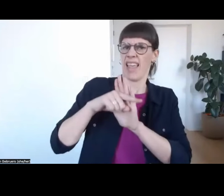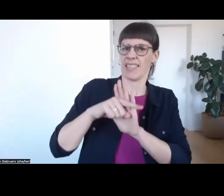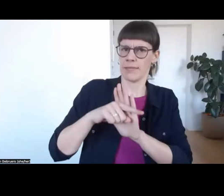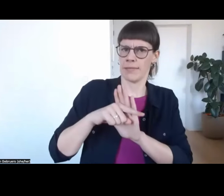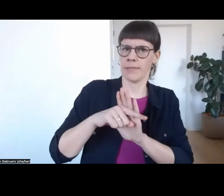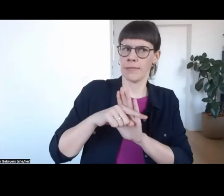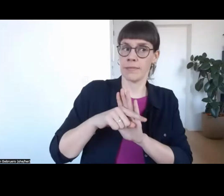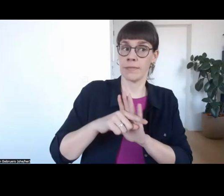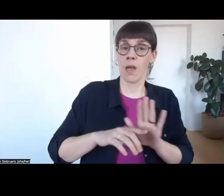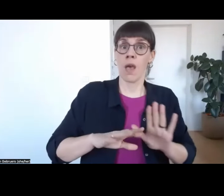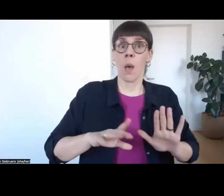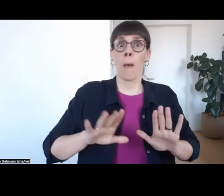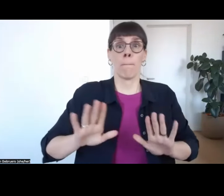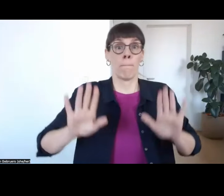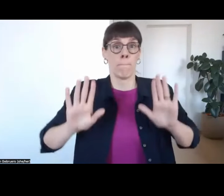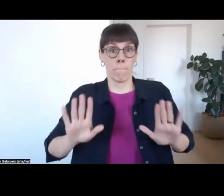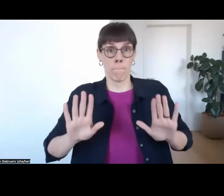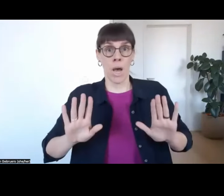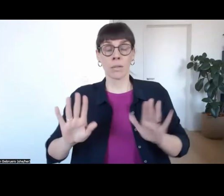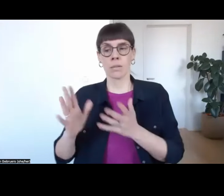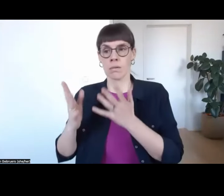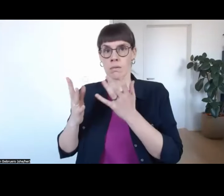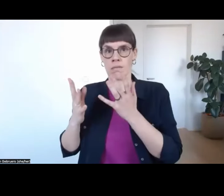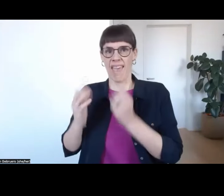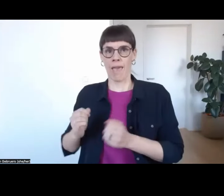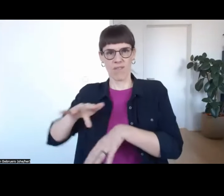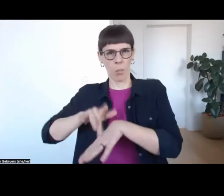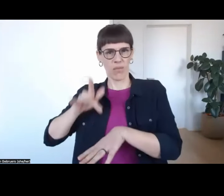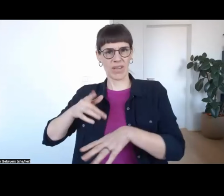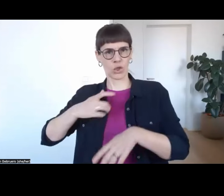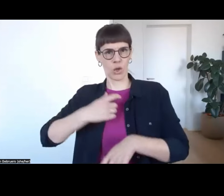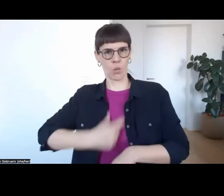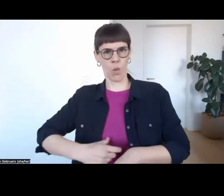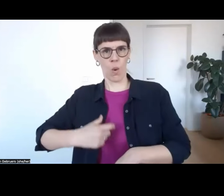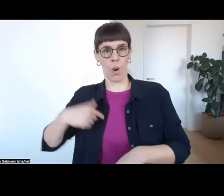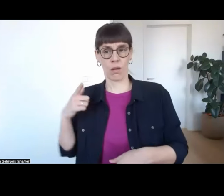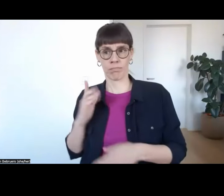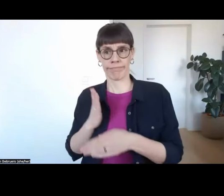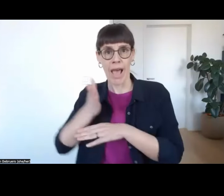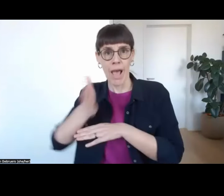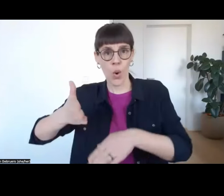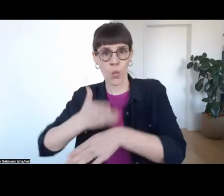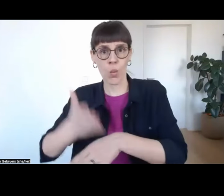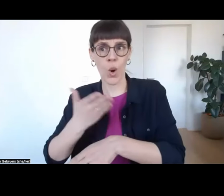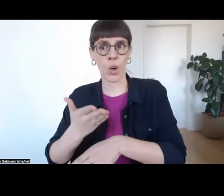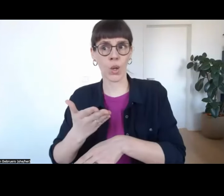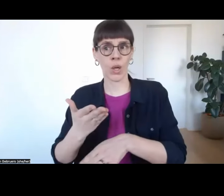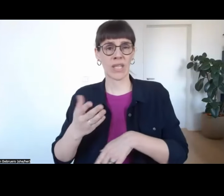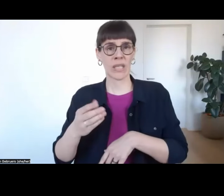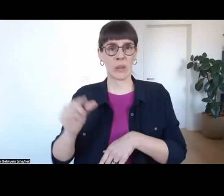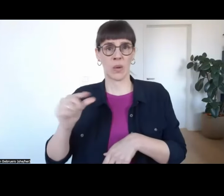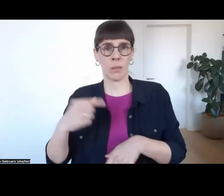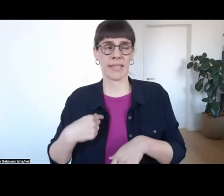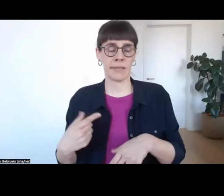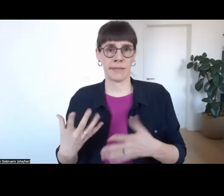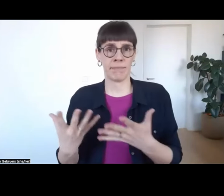I may experience negativity from society because of my gender. And so there can be a role conflict,